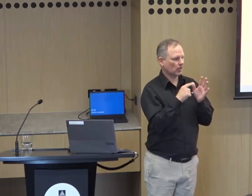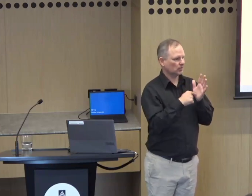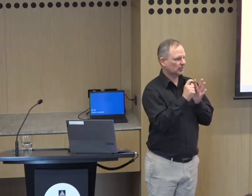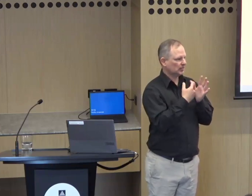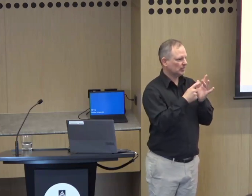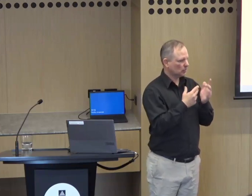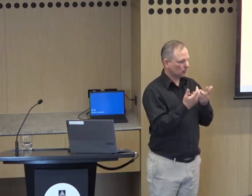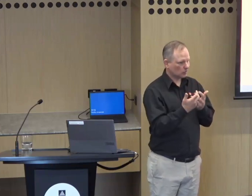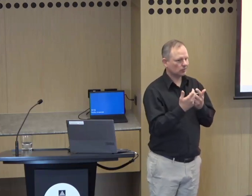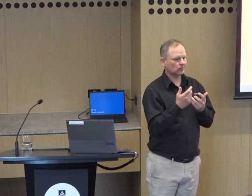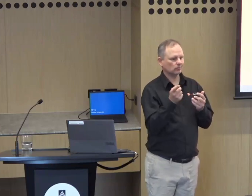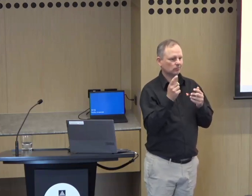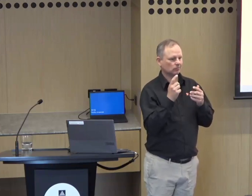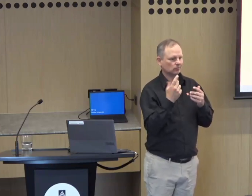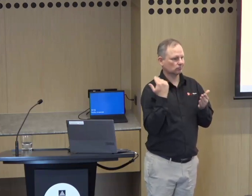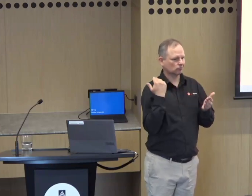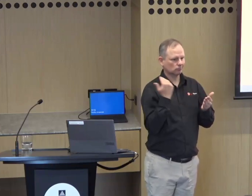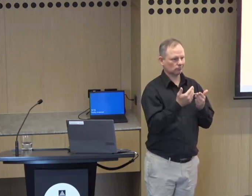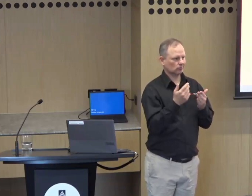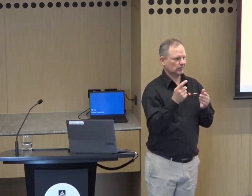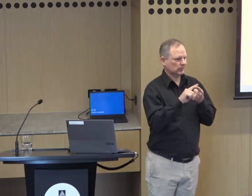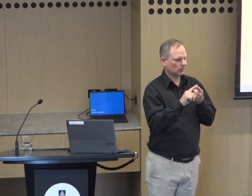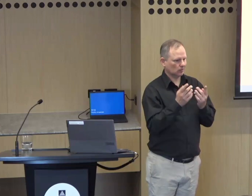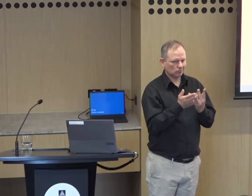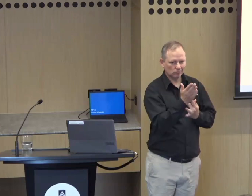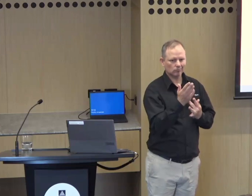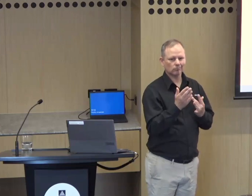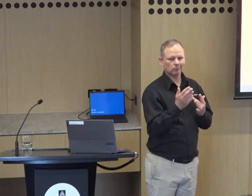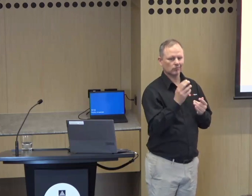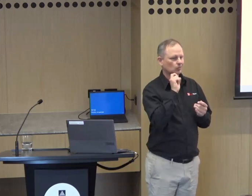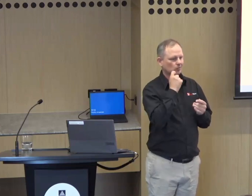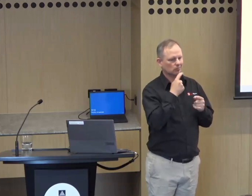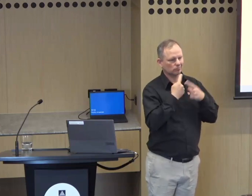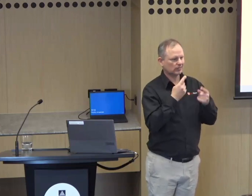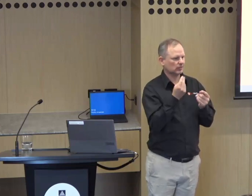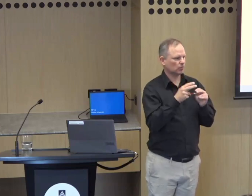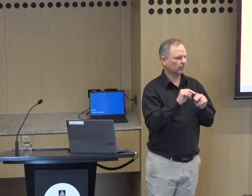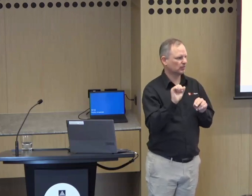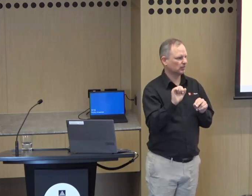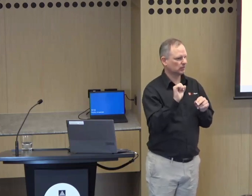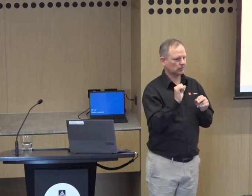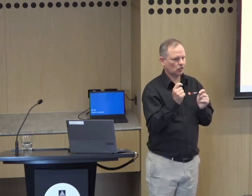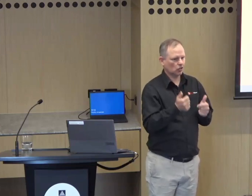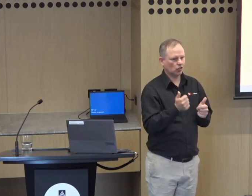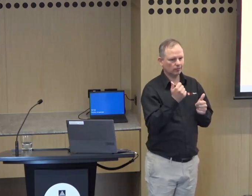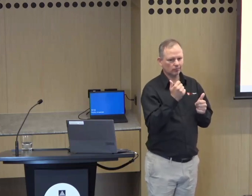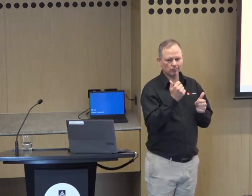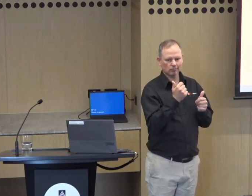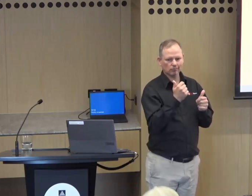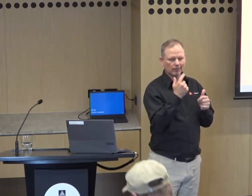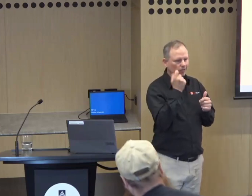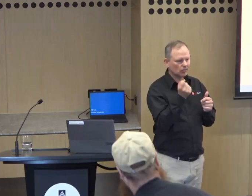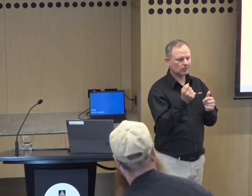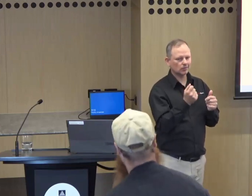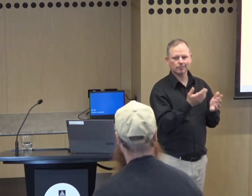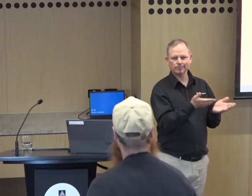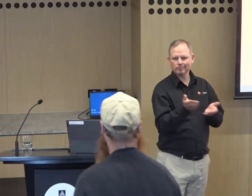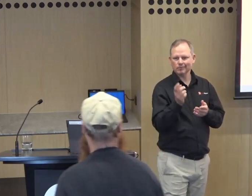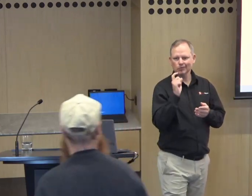a PhD student at Deakin University. He's still working through his PhD, and he'll introduce some of his findings